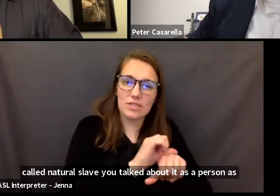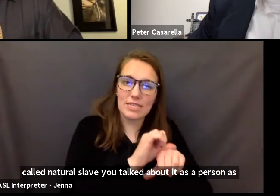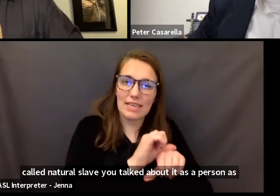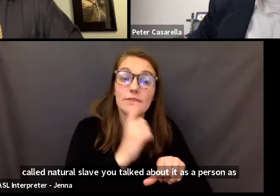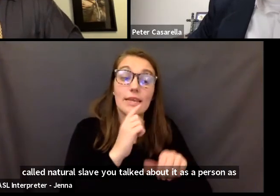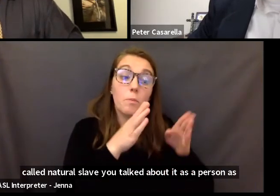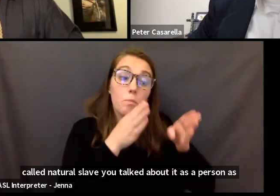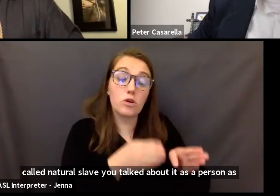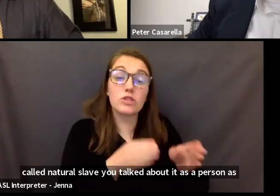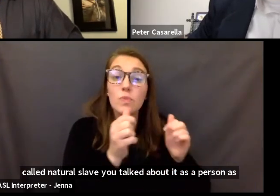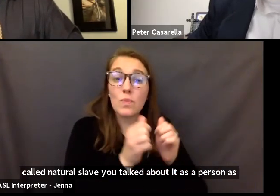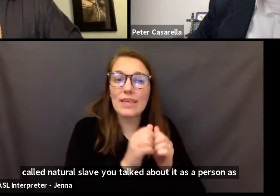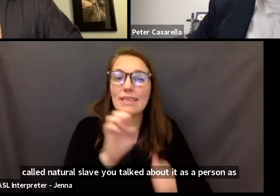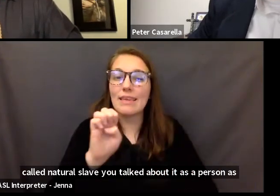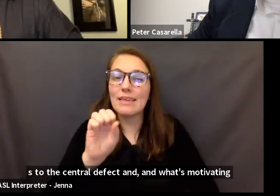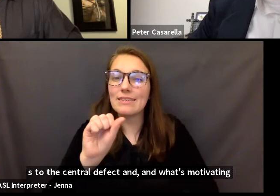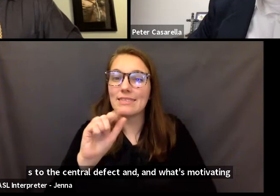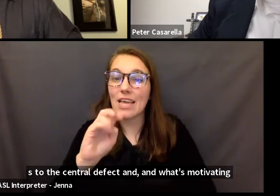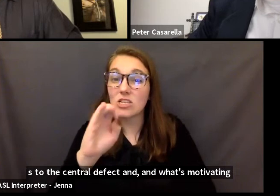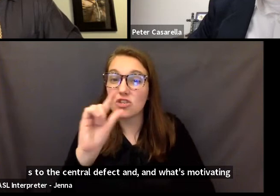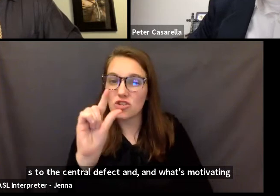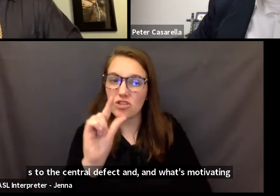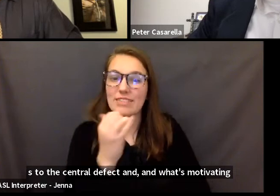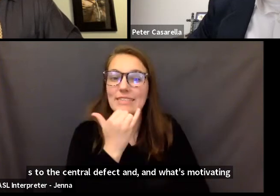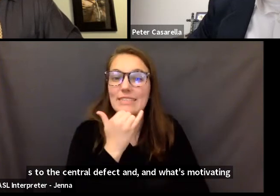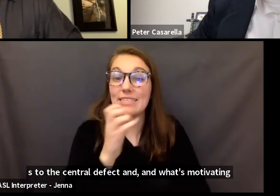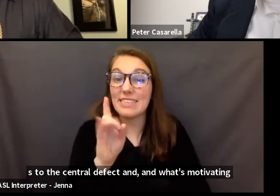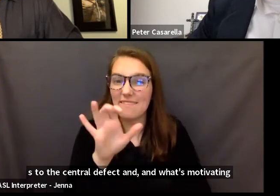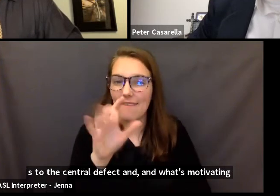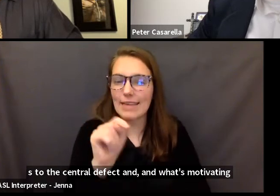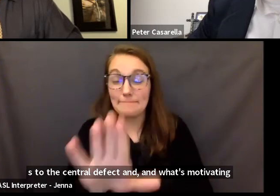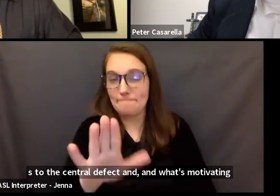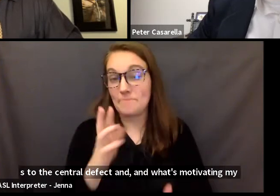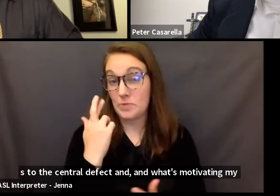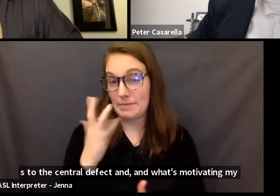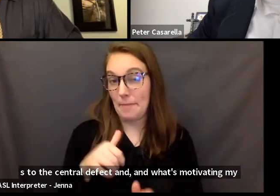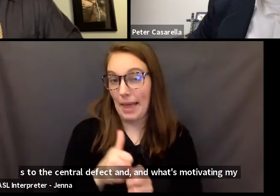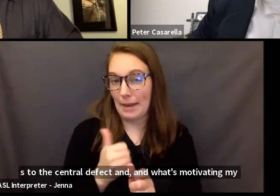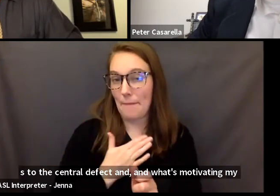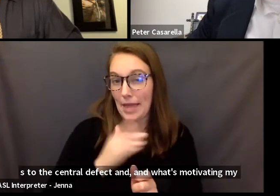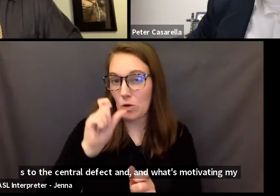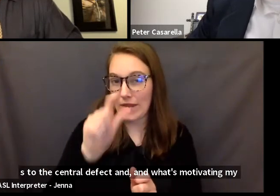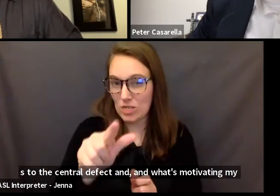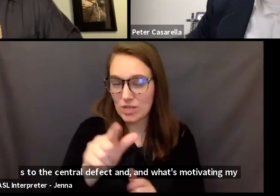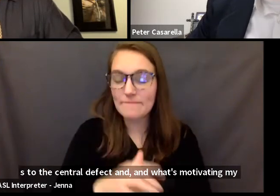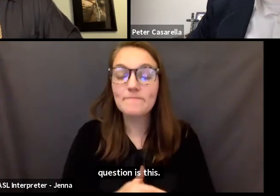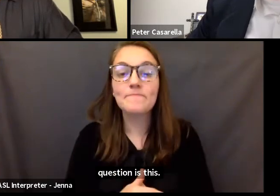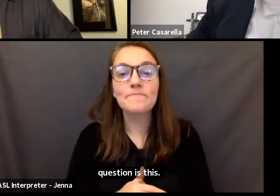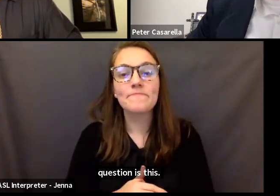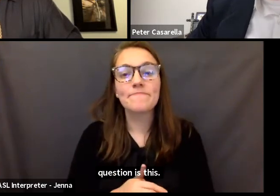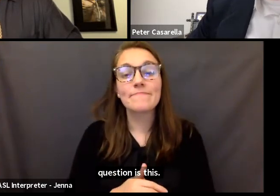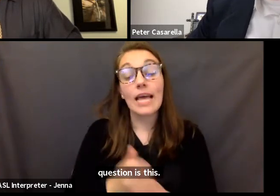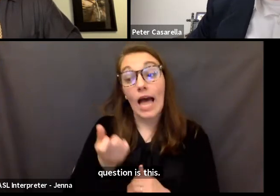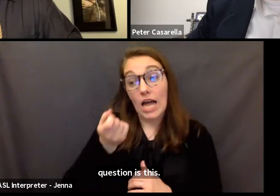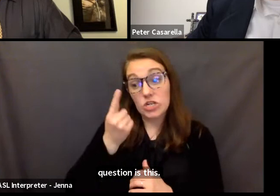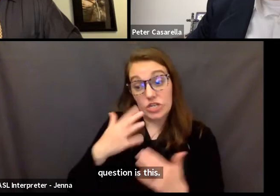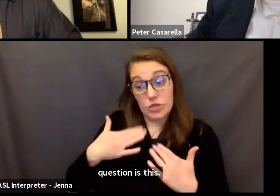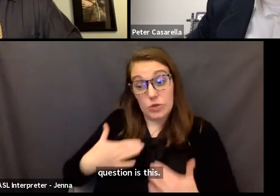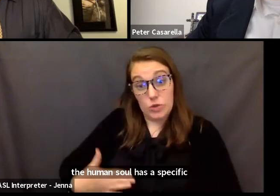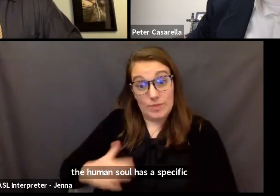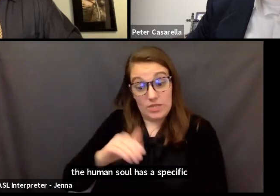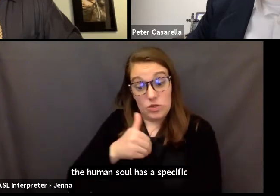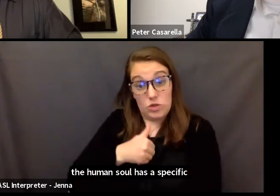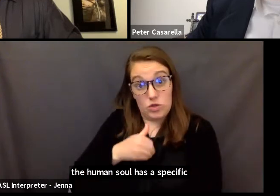defect. And what's motivating my question is this. Understanding the human soul as a